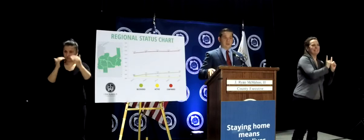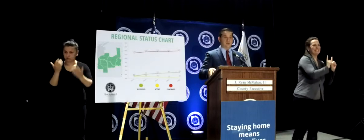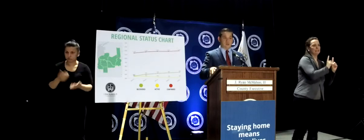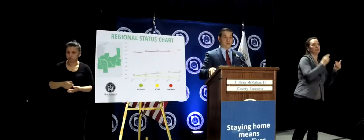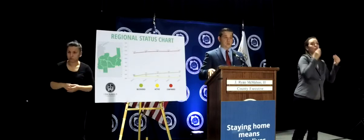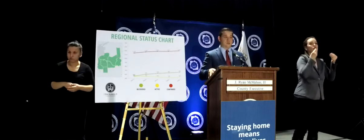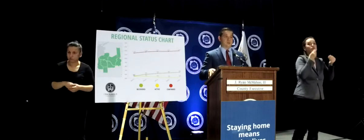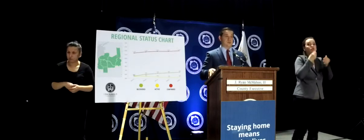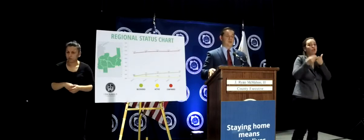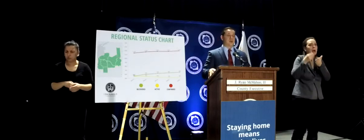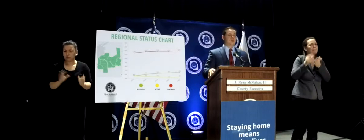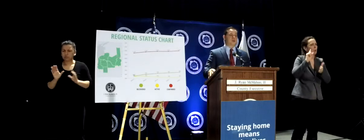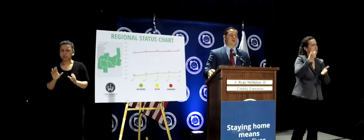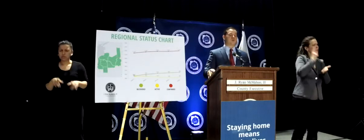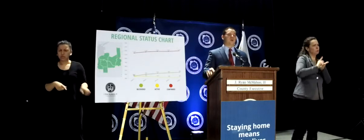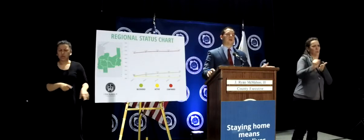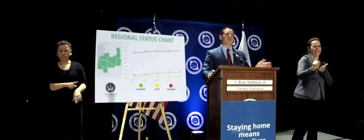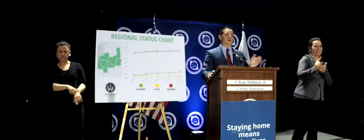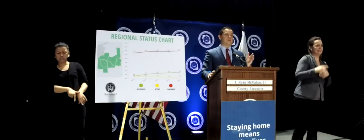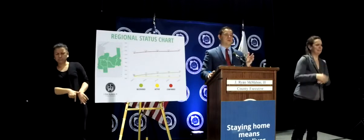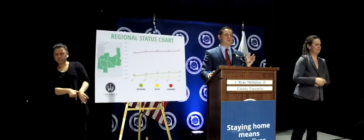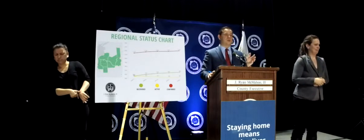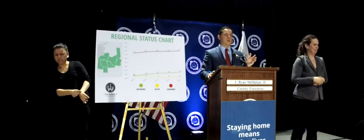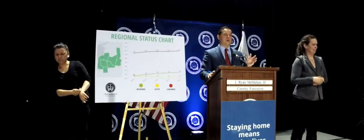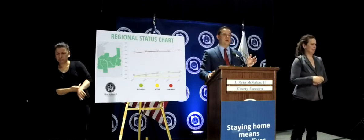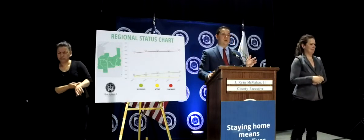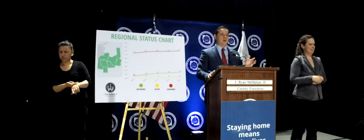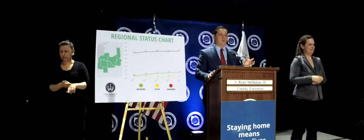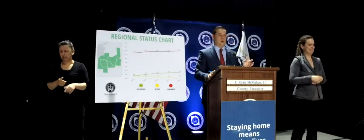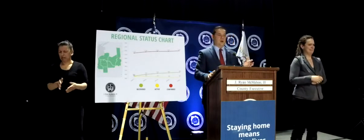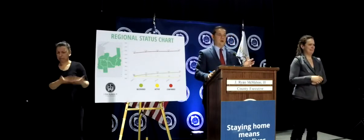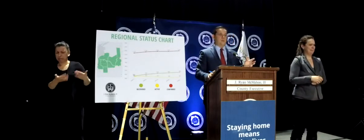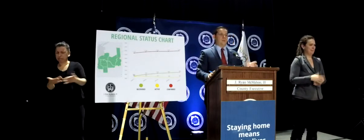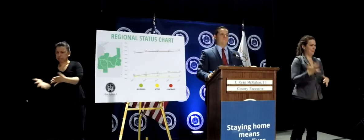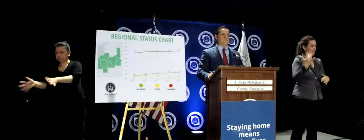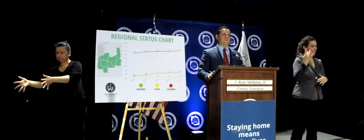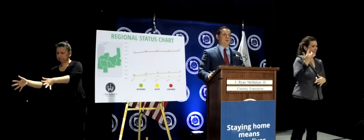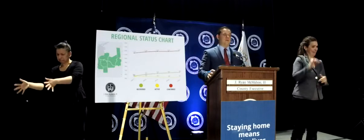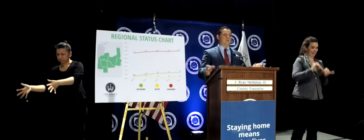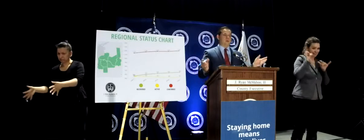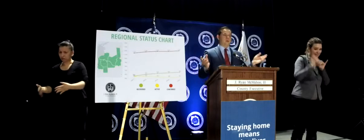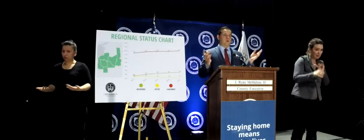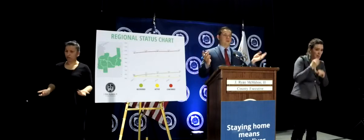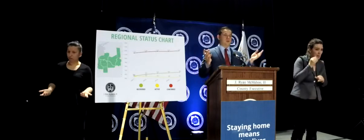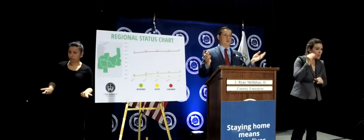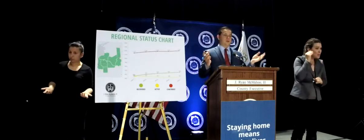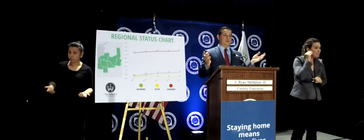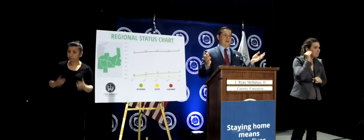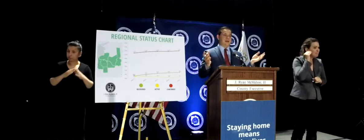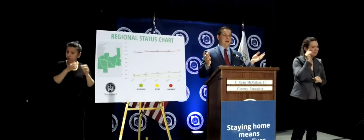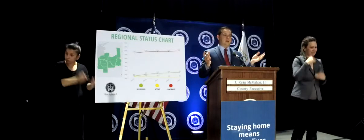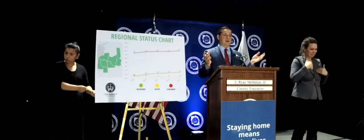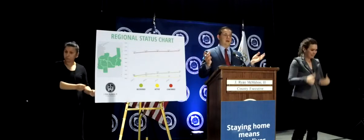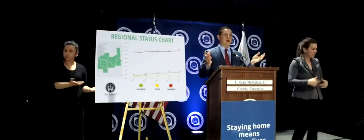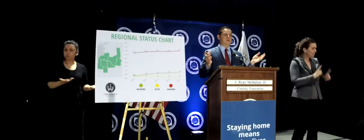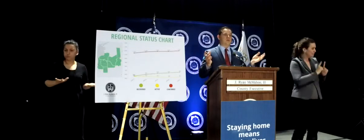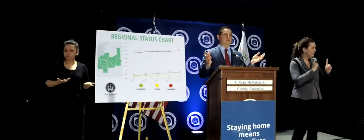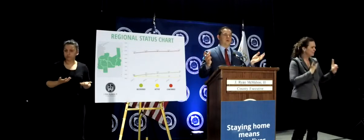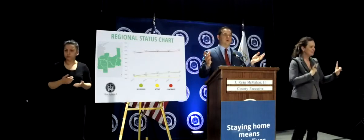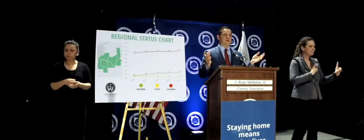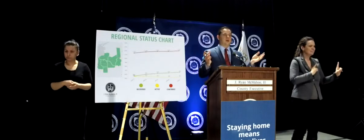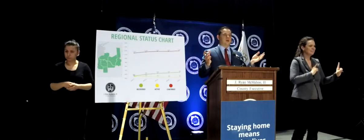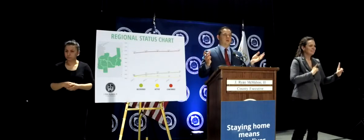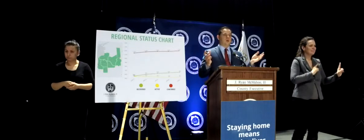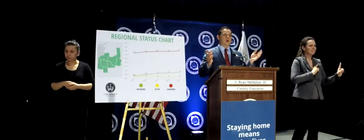then continue to social distance, because we'll get the numbers to the point where everybody who doesn't agree today on how to